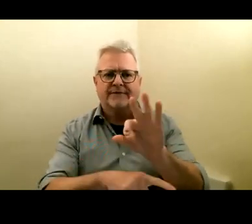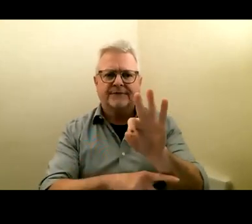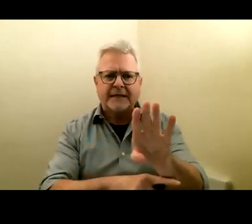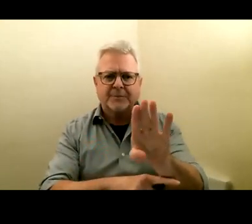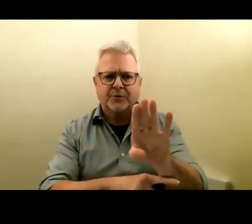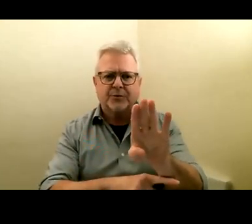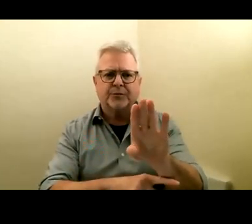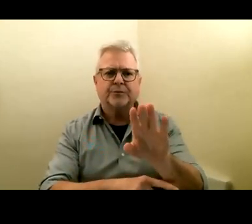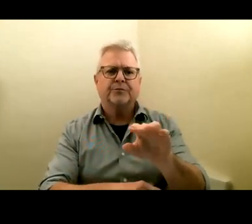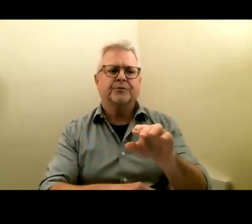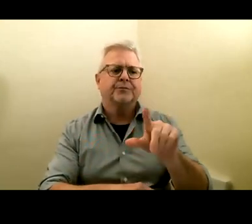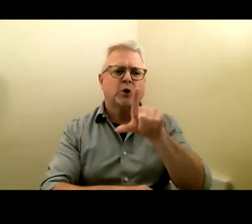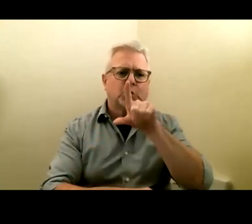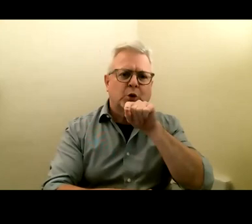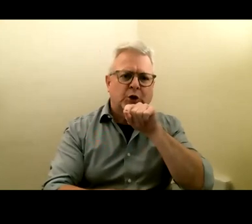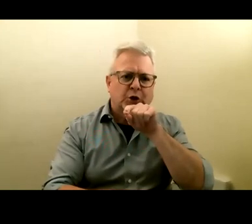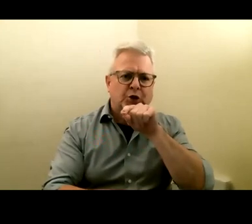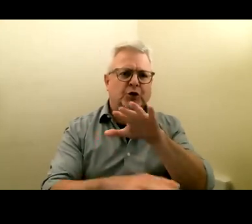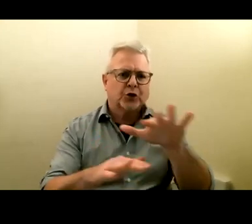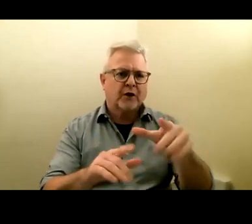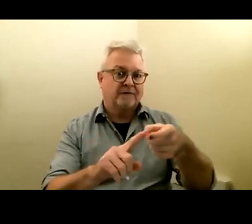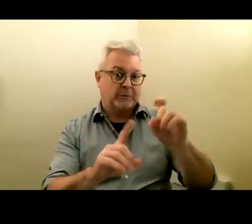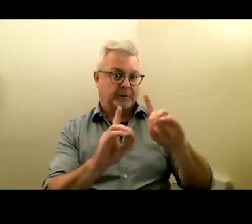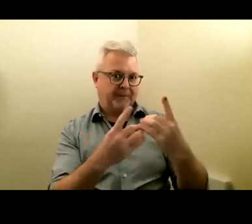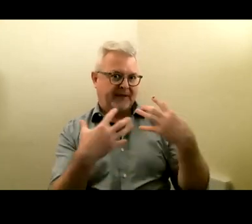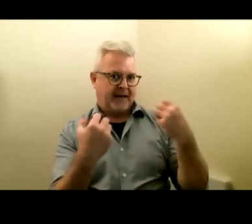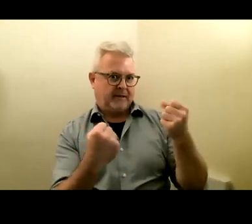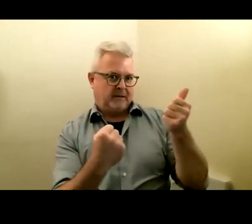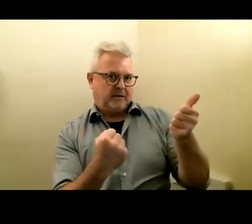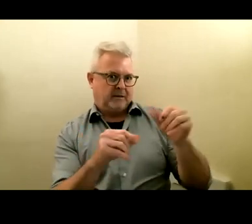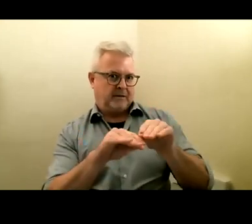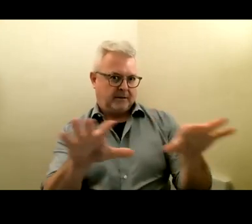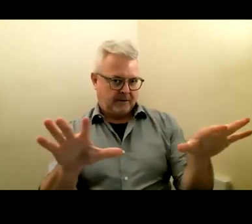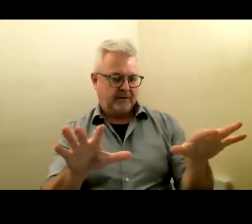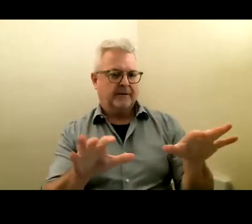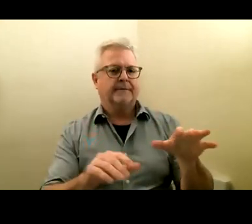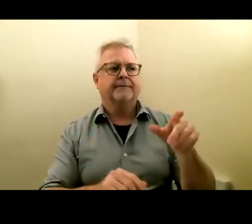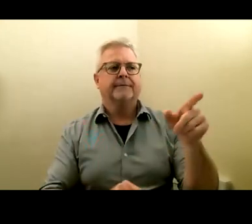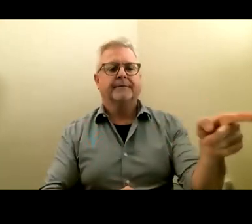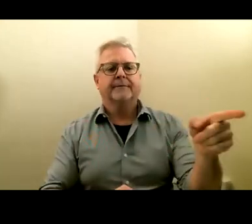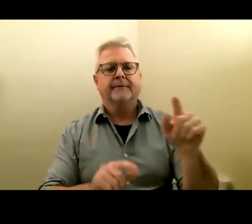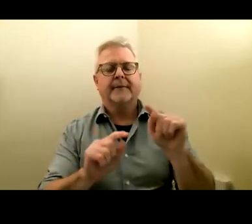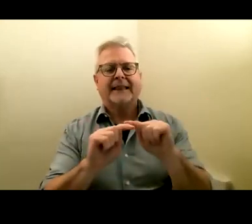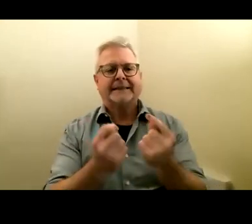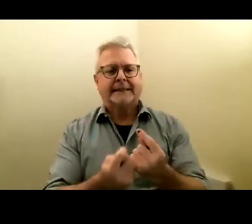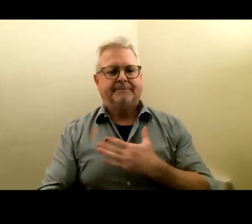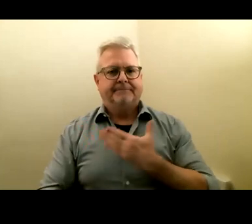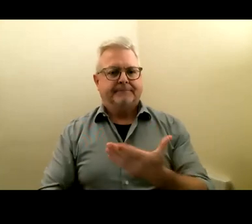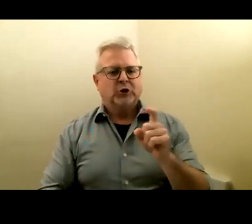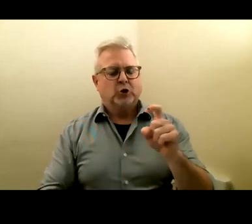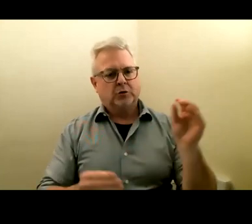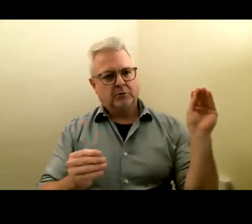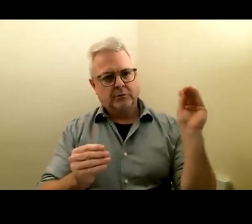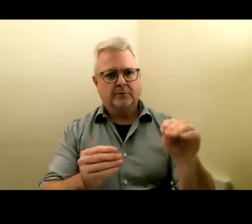the conversation happens over Facebook, Twitter, and other social media from the Department